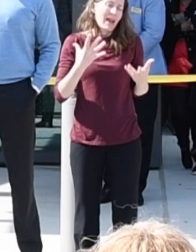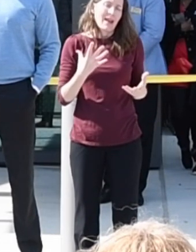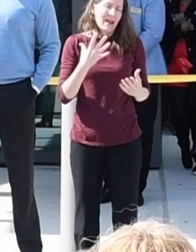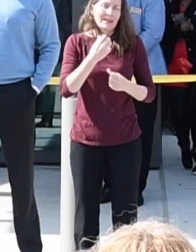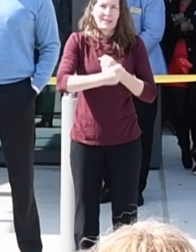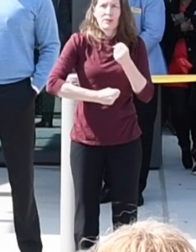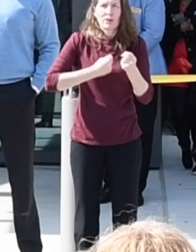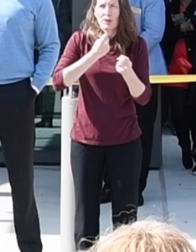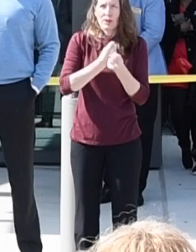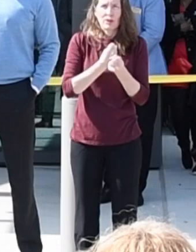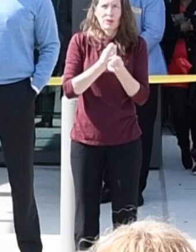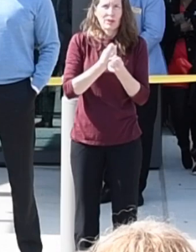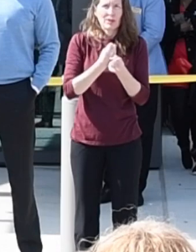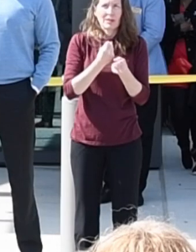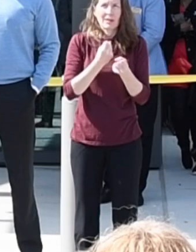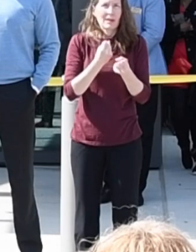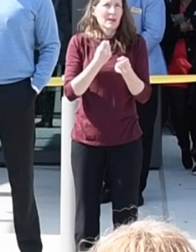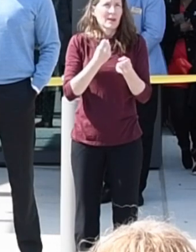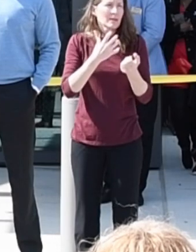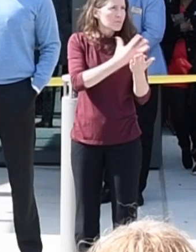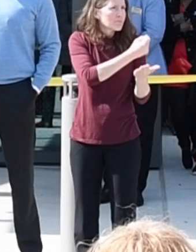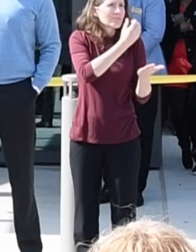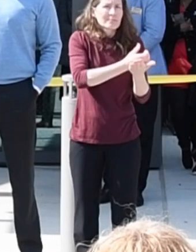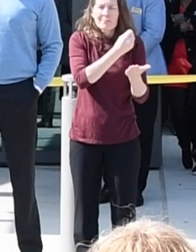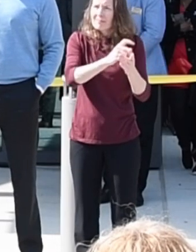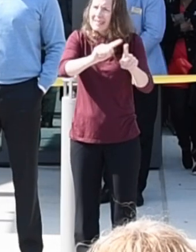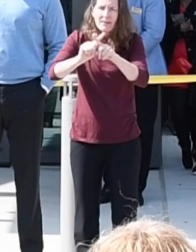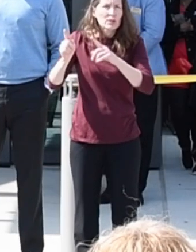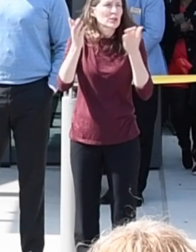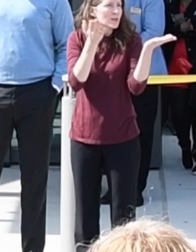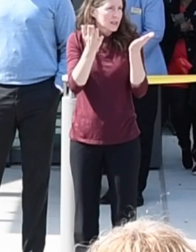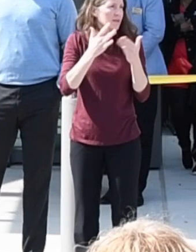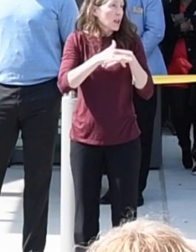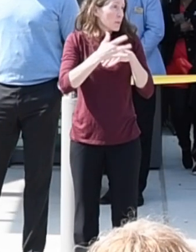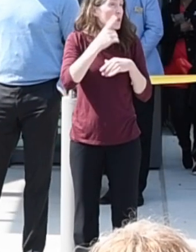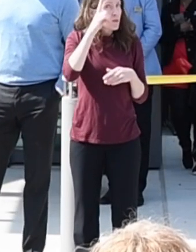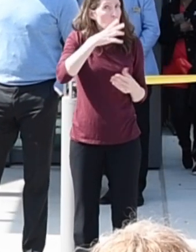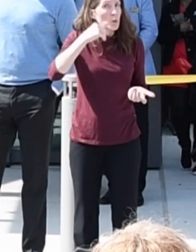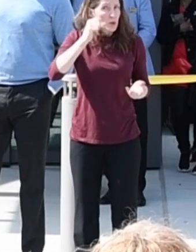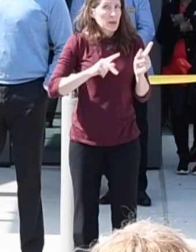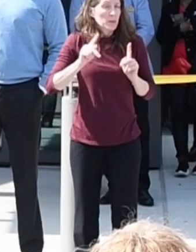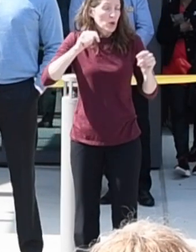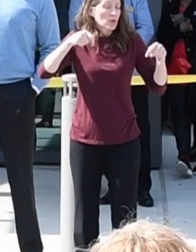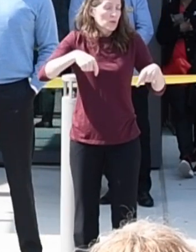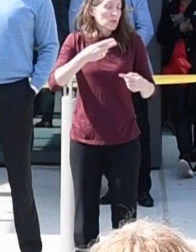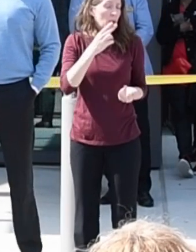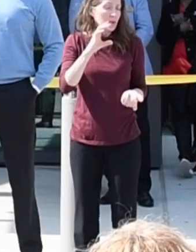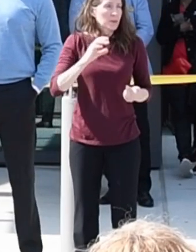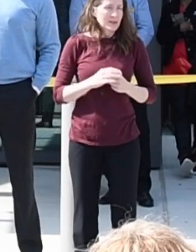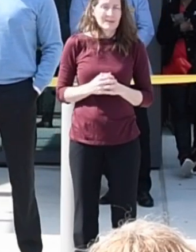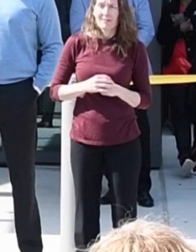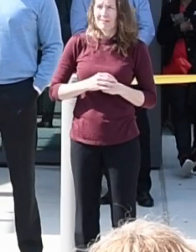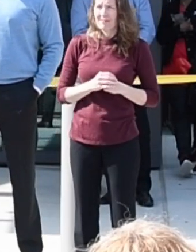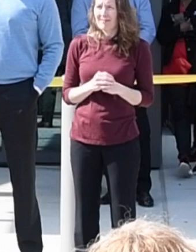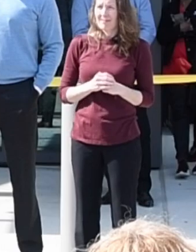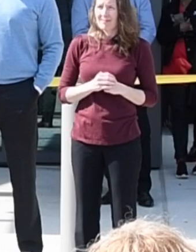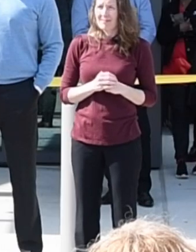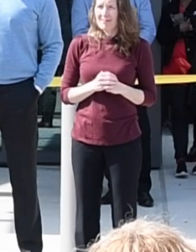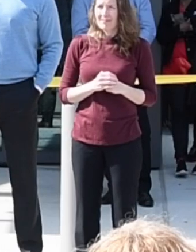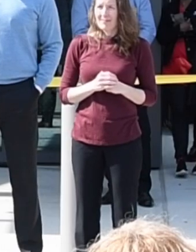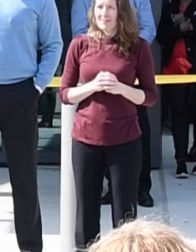the services that are available for older people in this county. And it's very